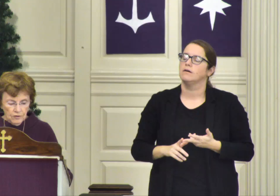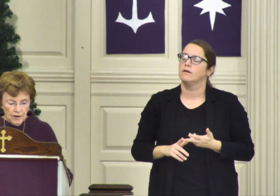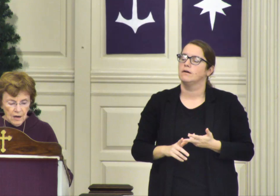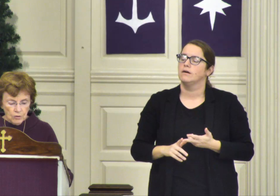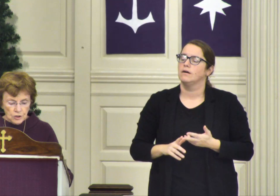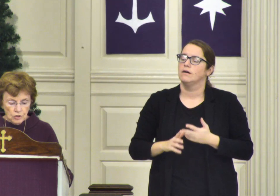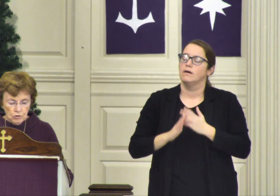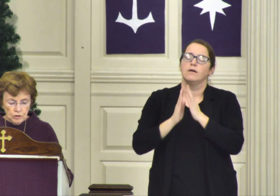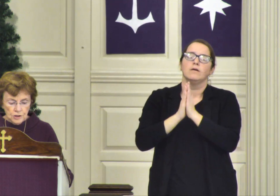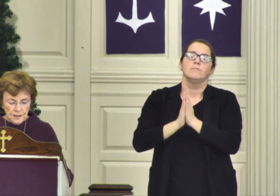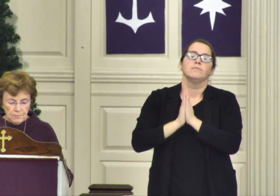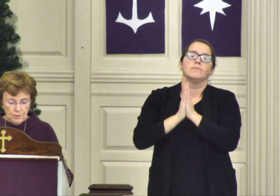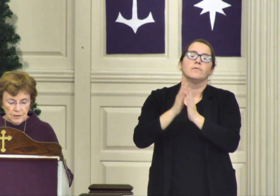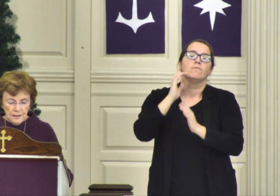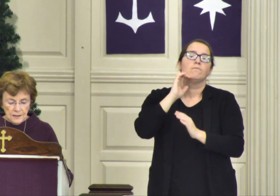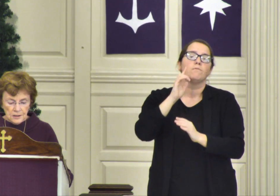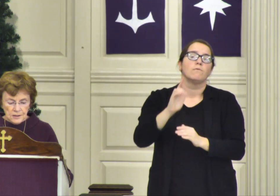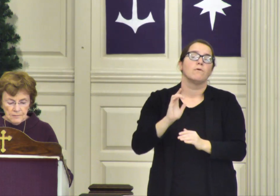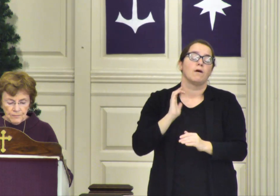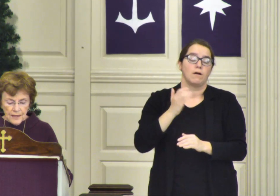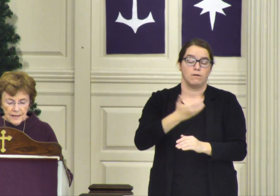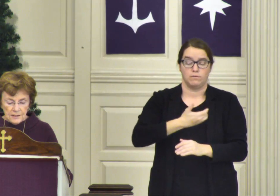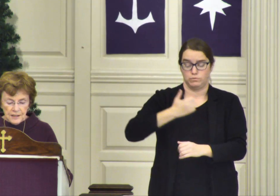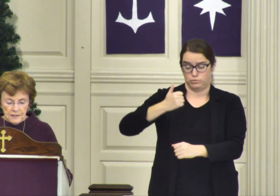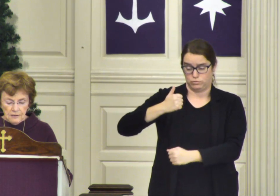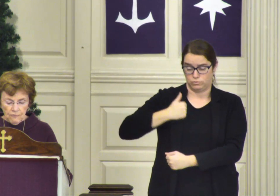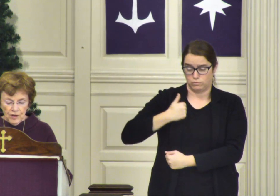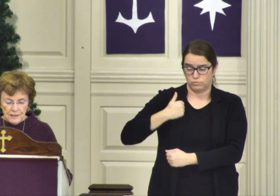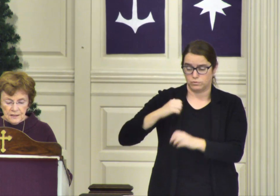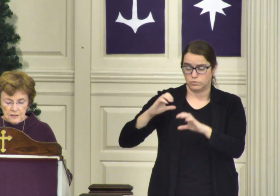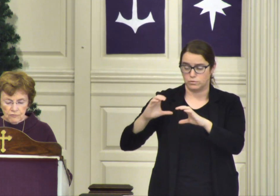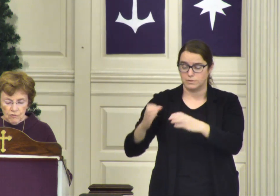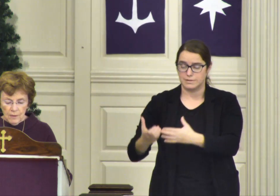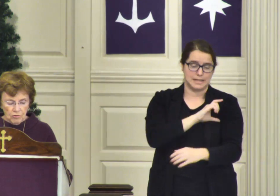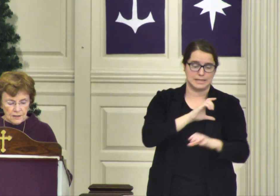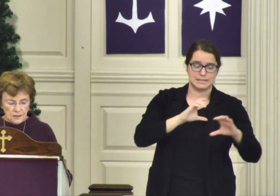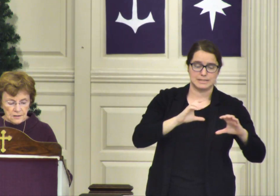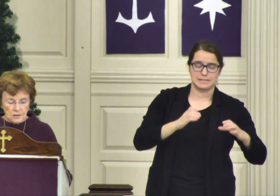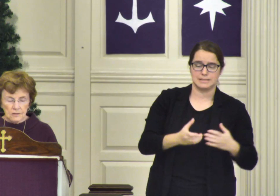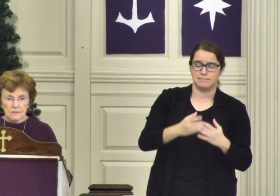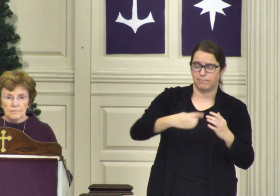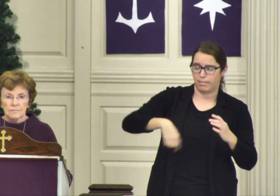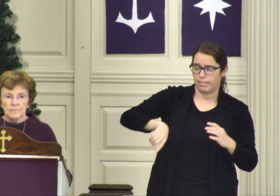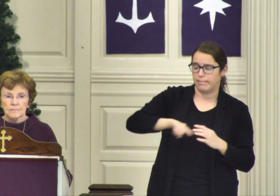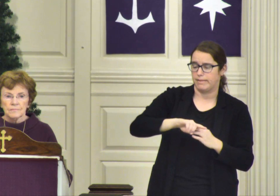For our soldiers and police as they defend us from unjust aggressors.